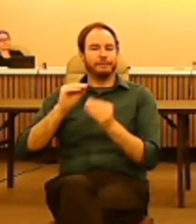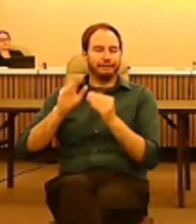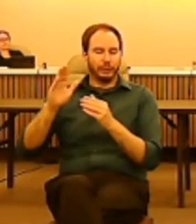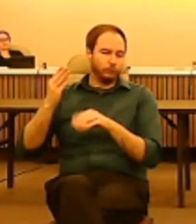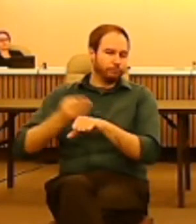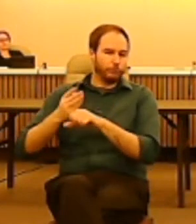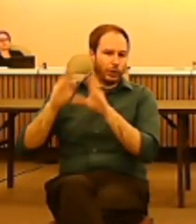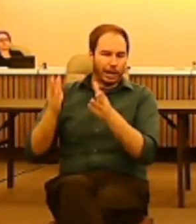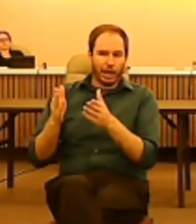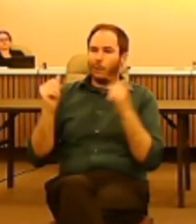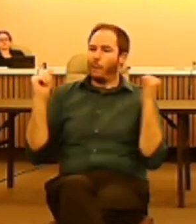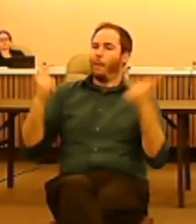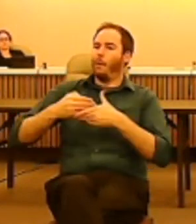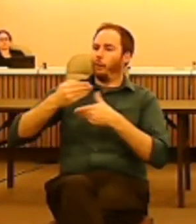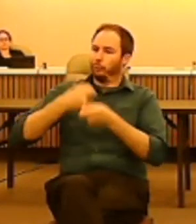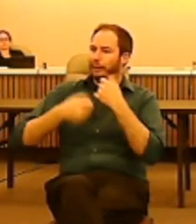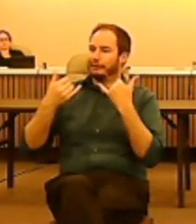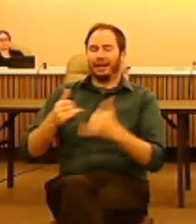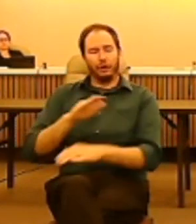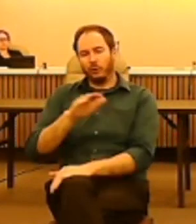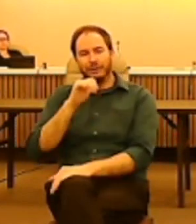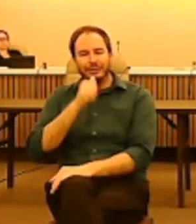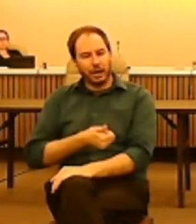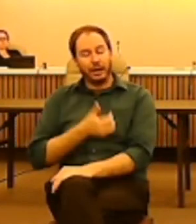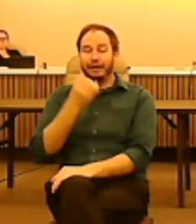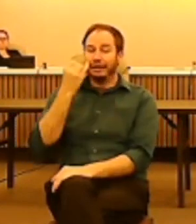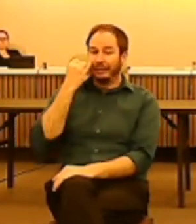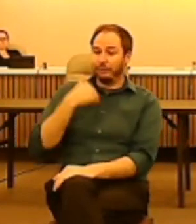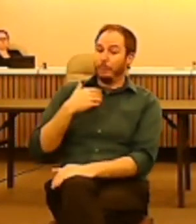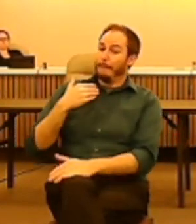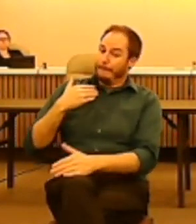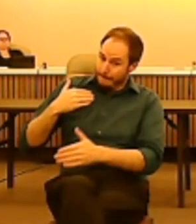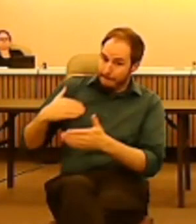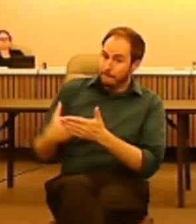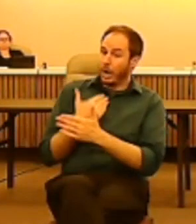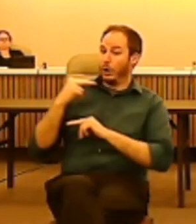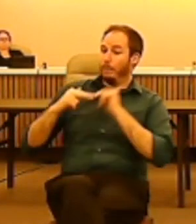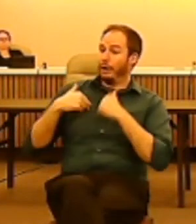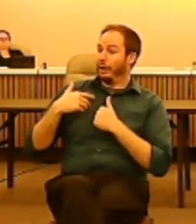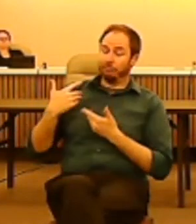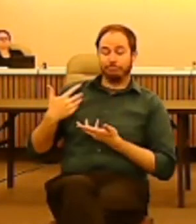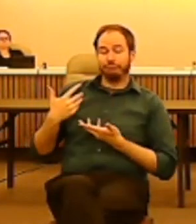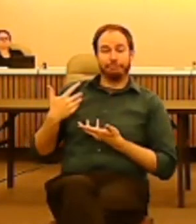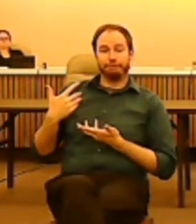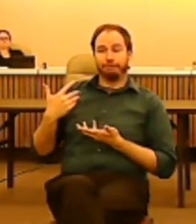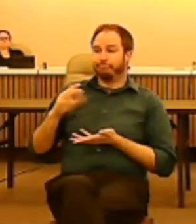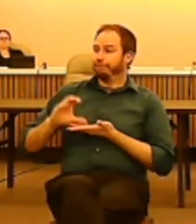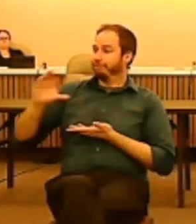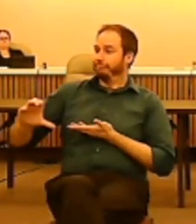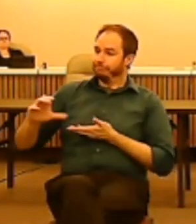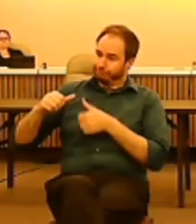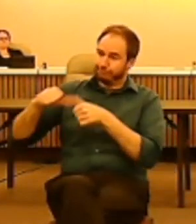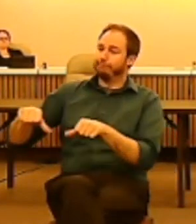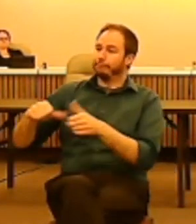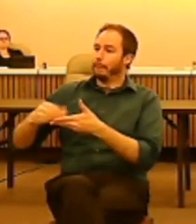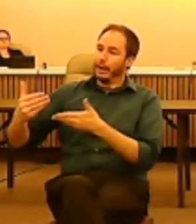house. It's just saying if I'm building a new house or I'm adding a new addition, remodeling my old house Okay.